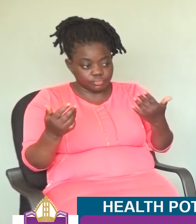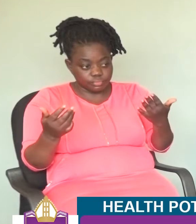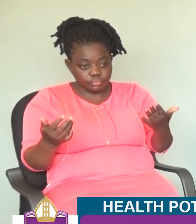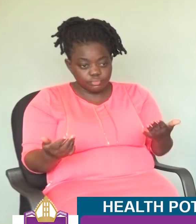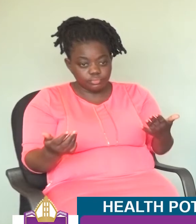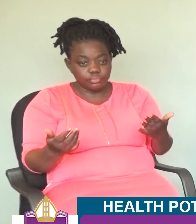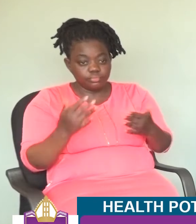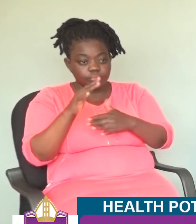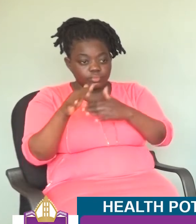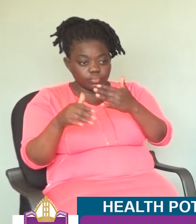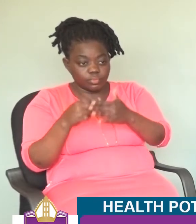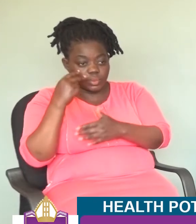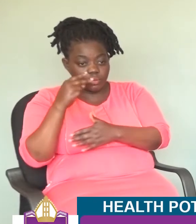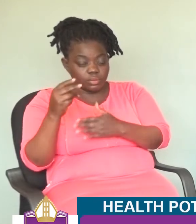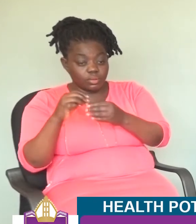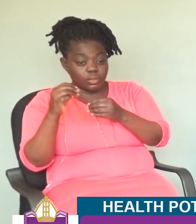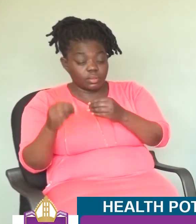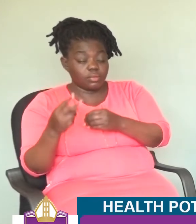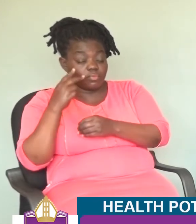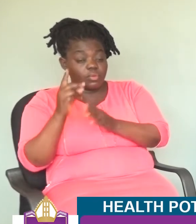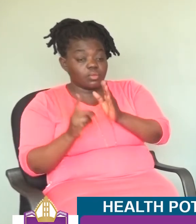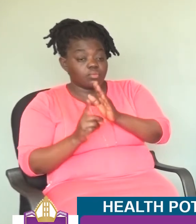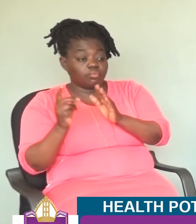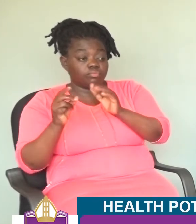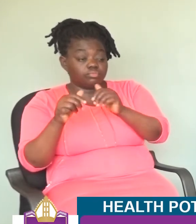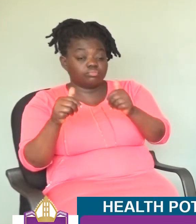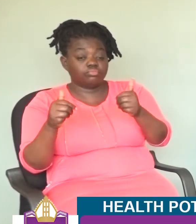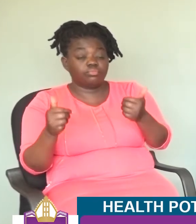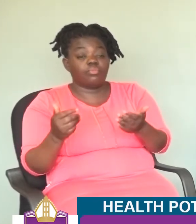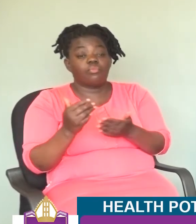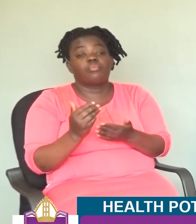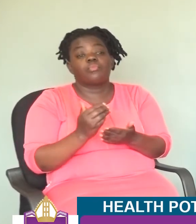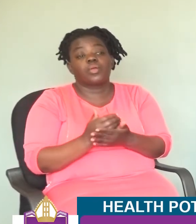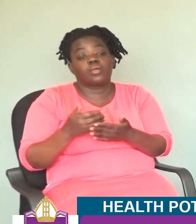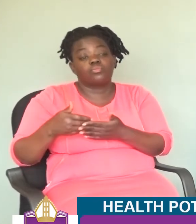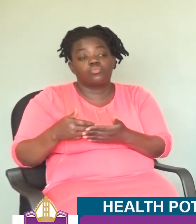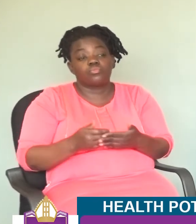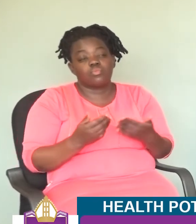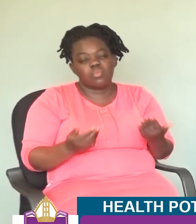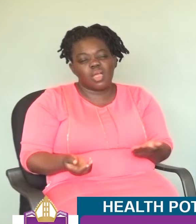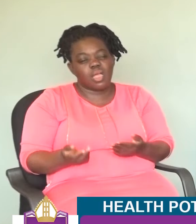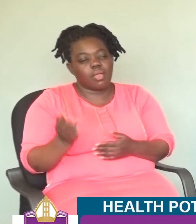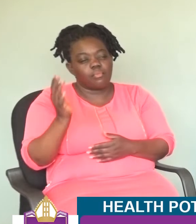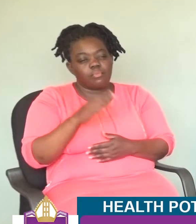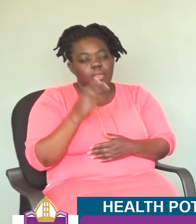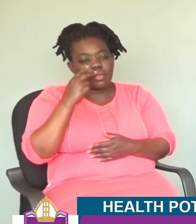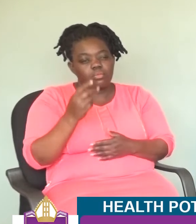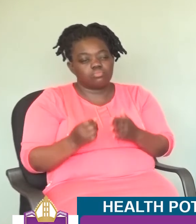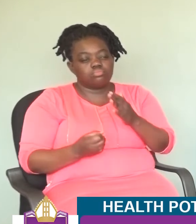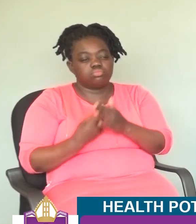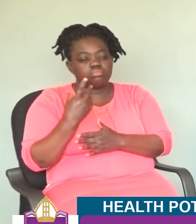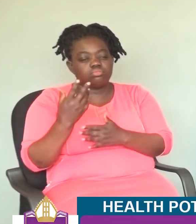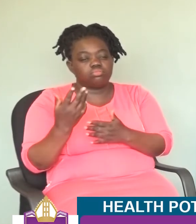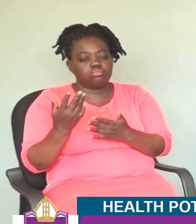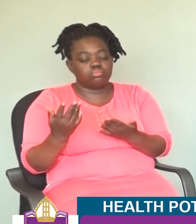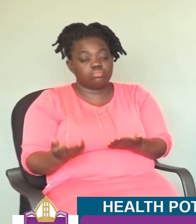us to ensure that this child's vision grows very well, because the child with the poor vision is going to affect the entire life.